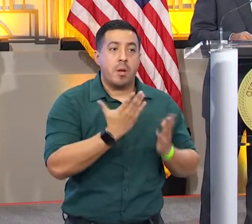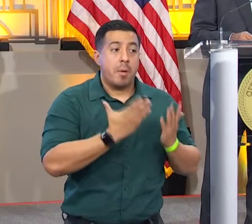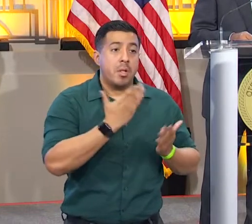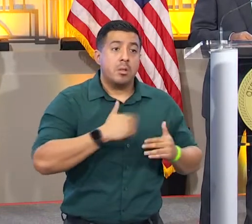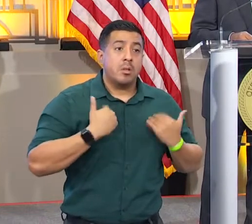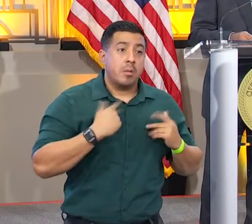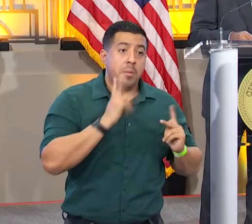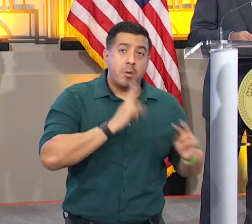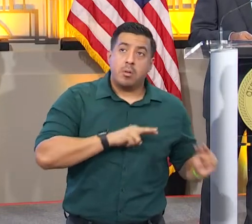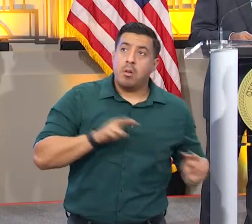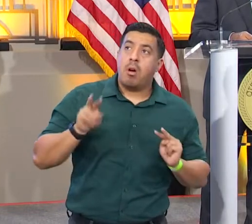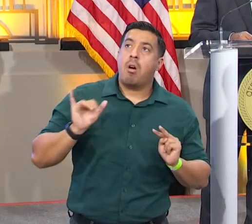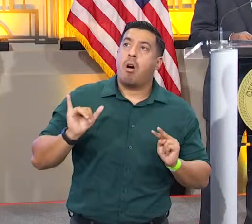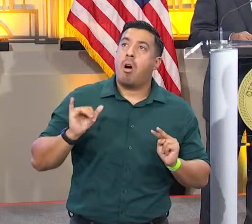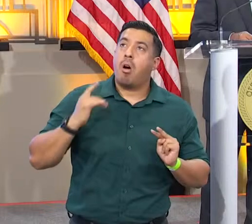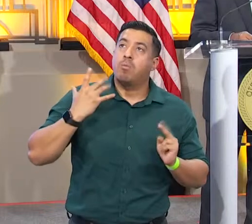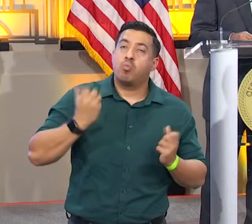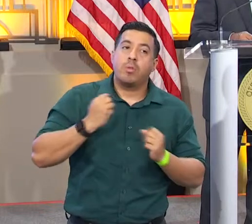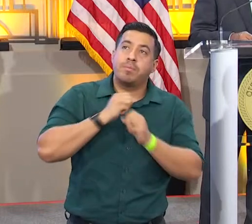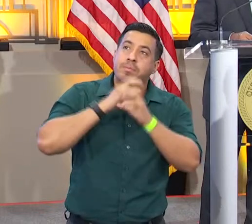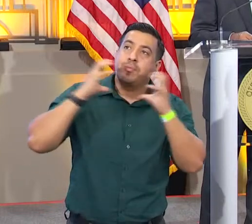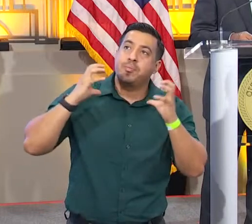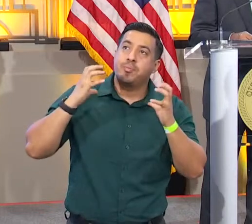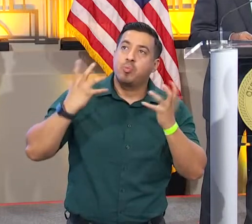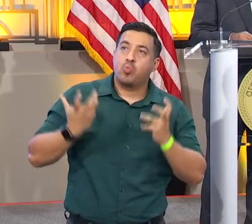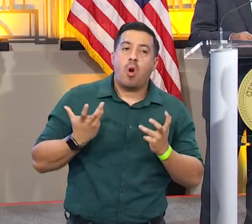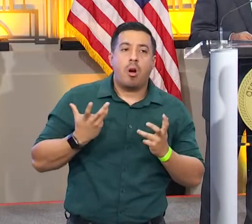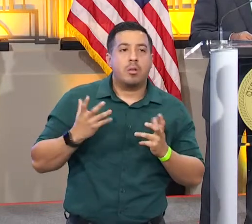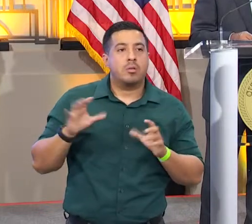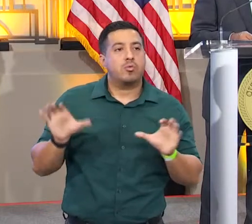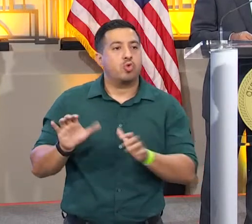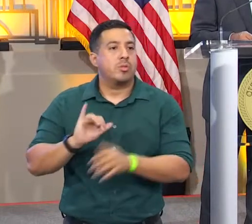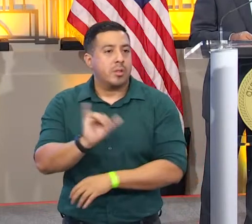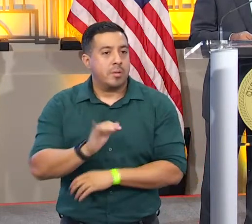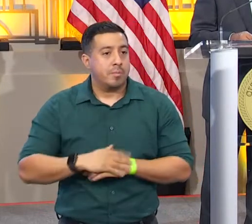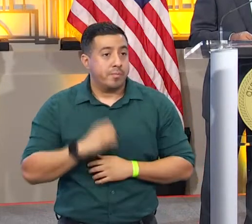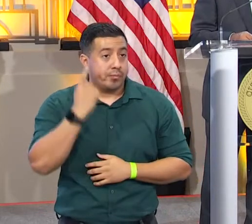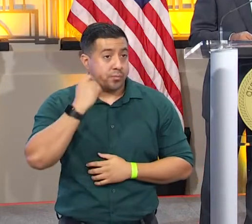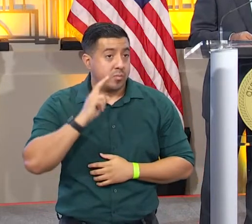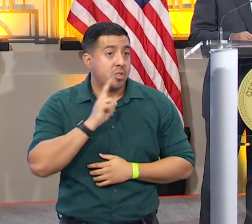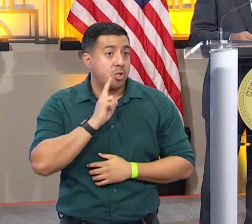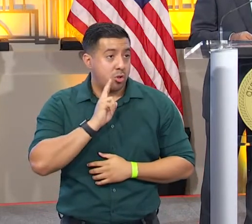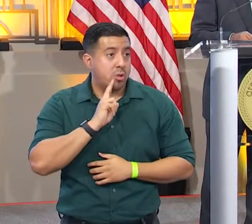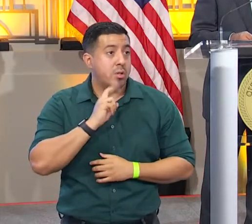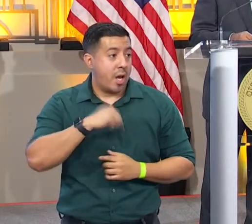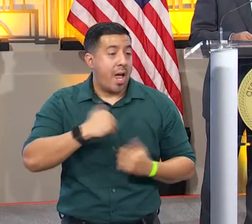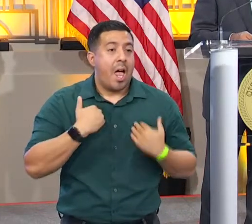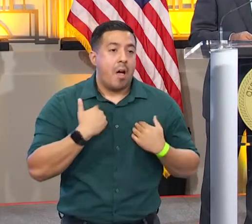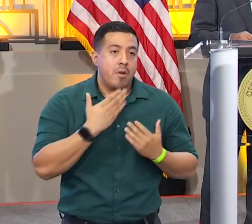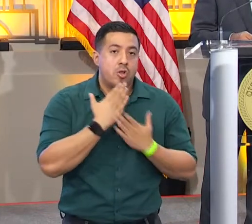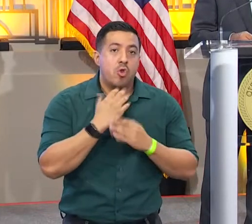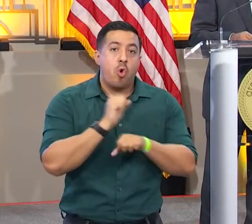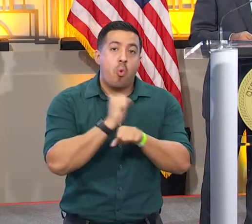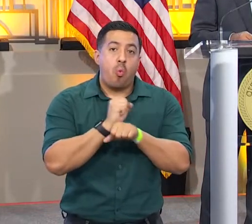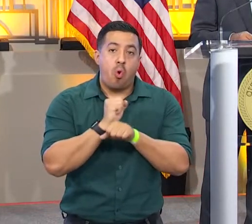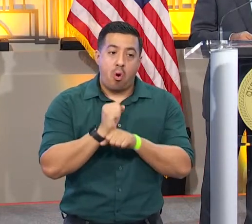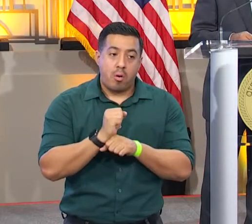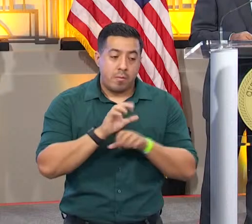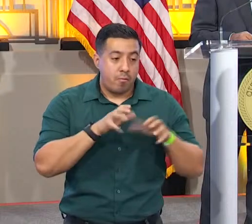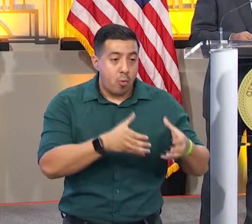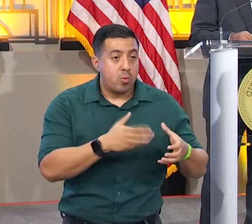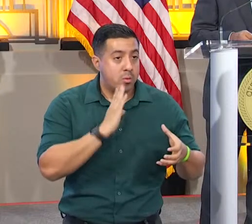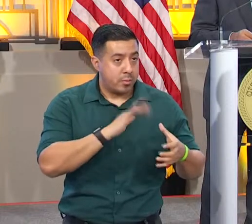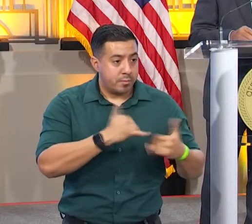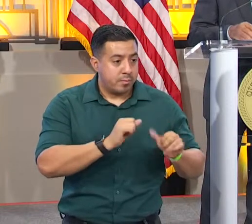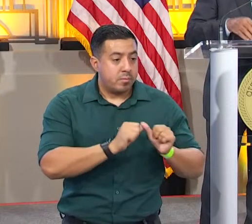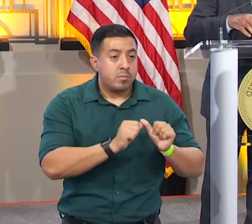up, wonder, and dream. Houston has the workforce to rise to the occasion, and we also have